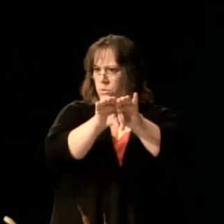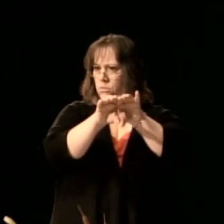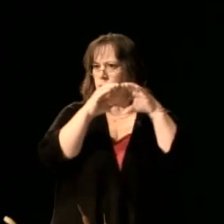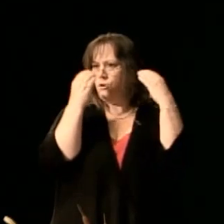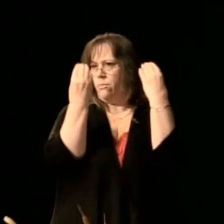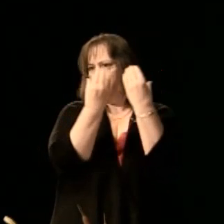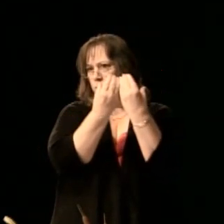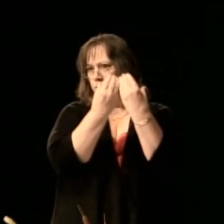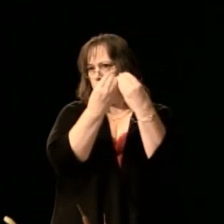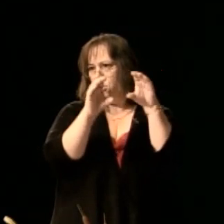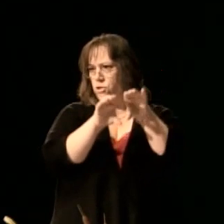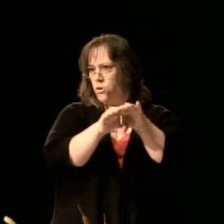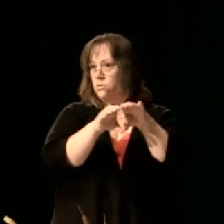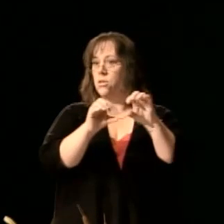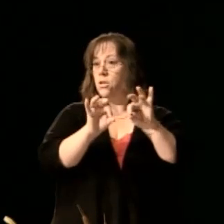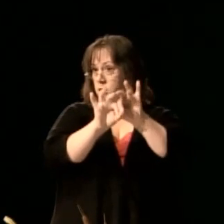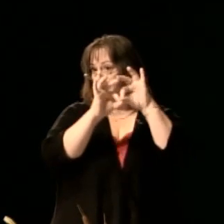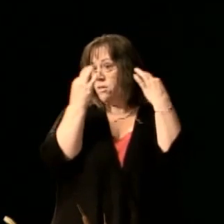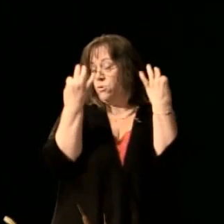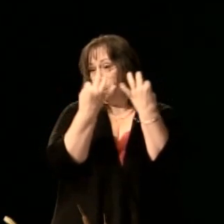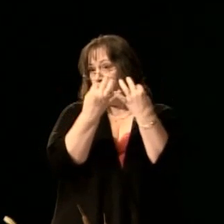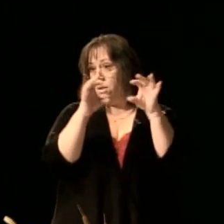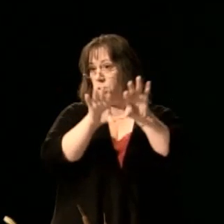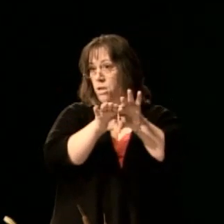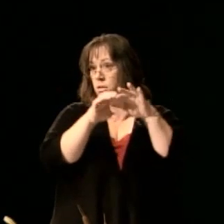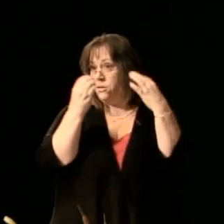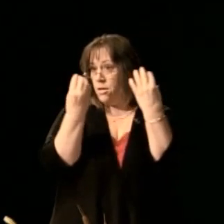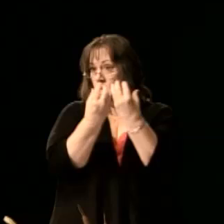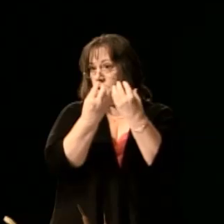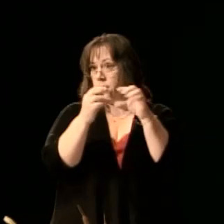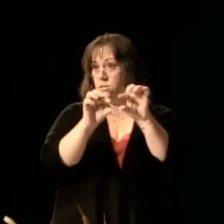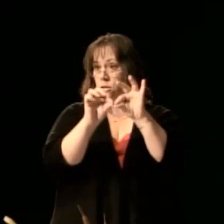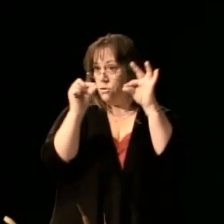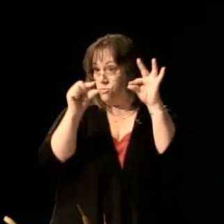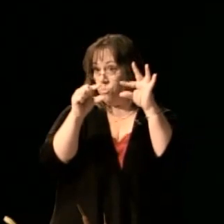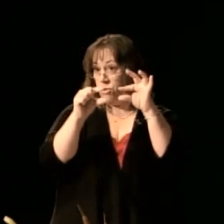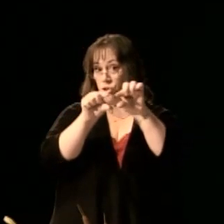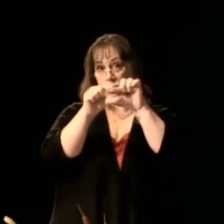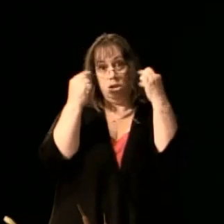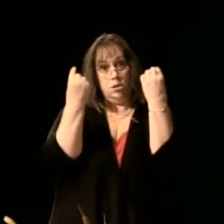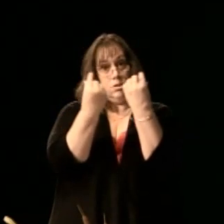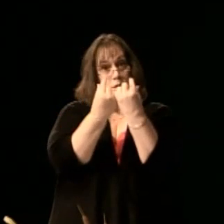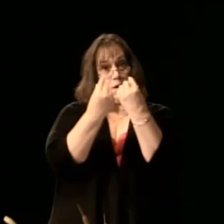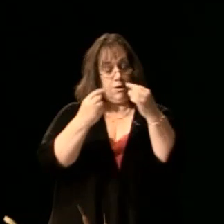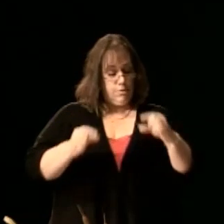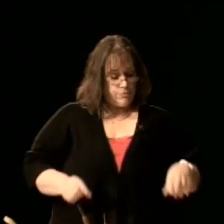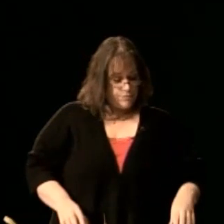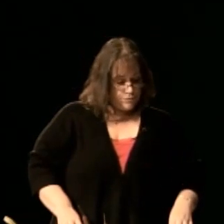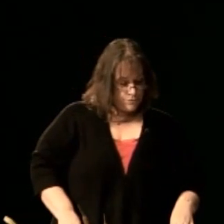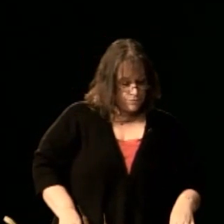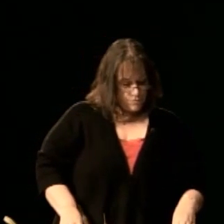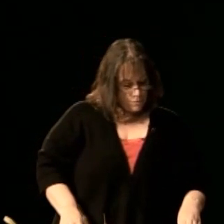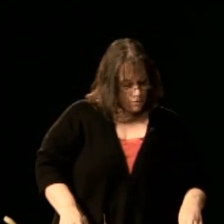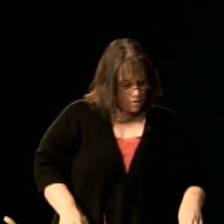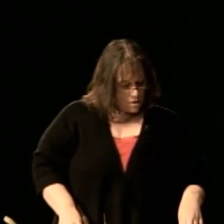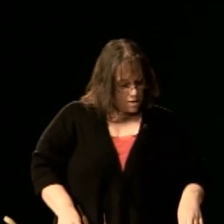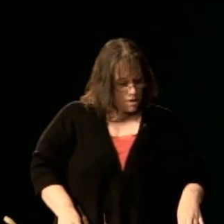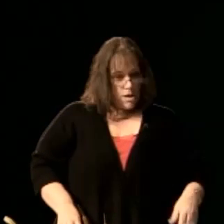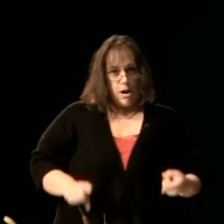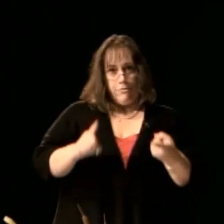you always bring it around in a circle. Same thing with the family, the class, group is your G's together. A